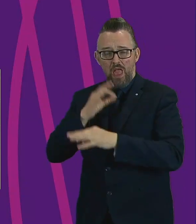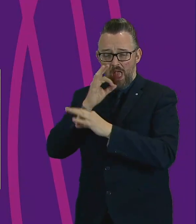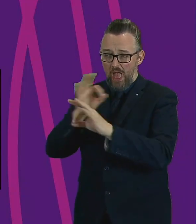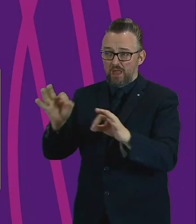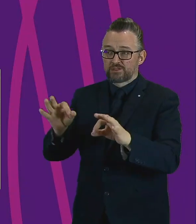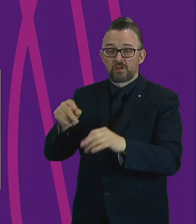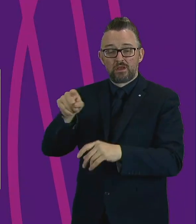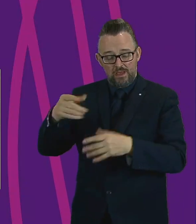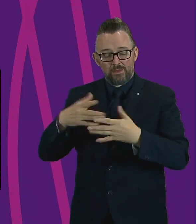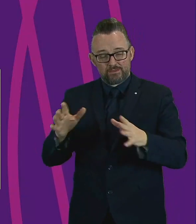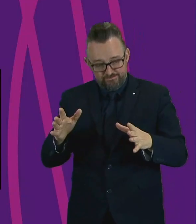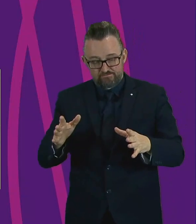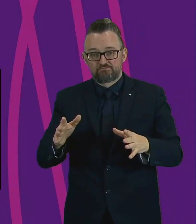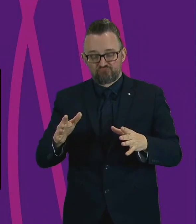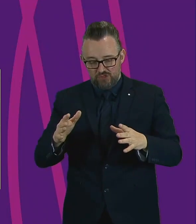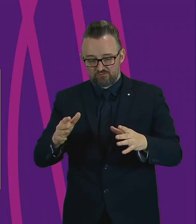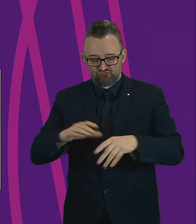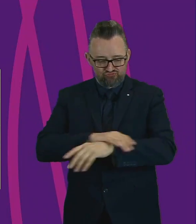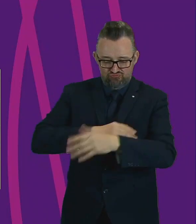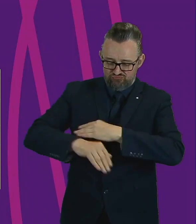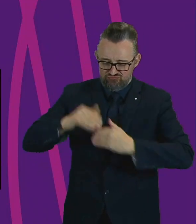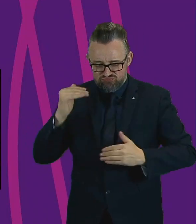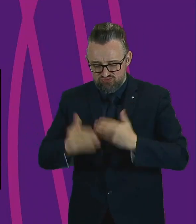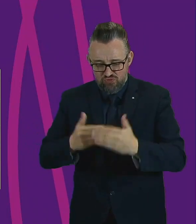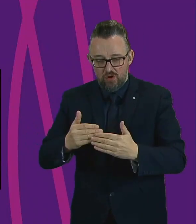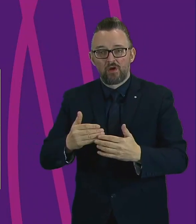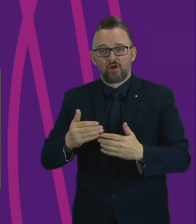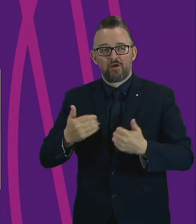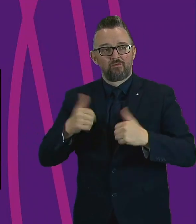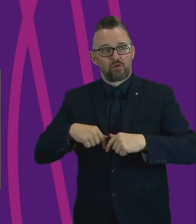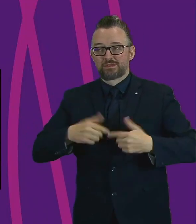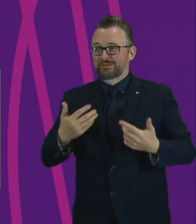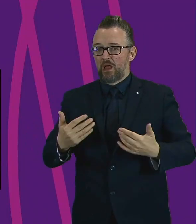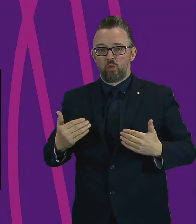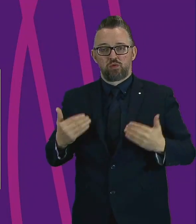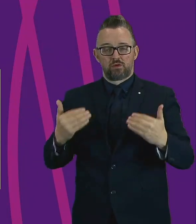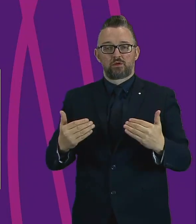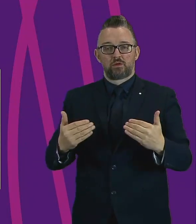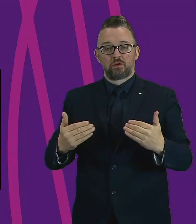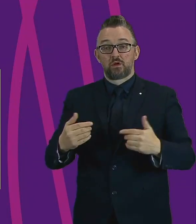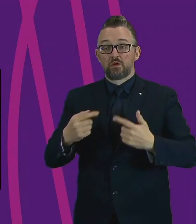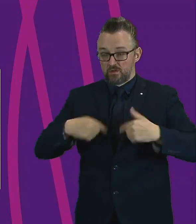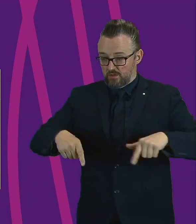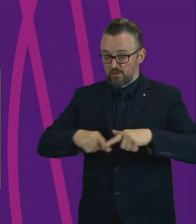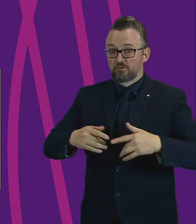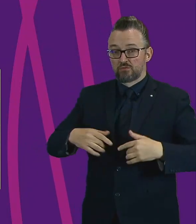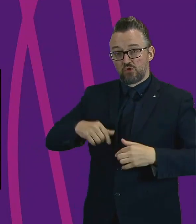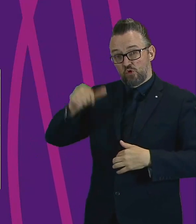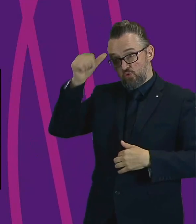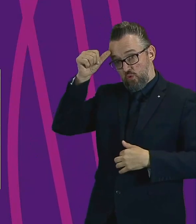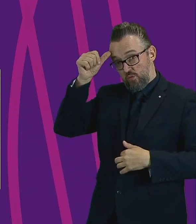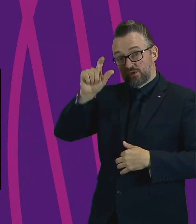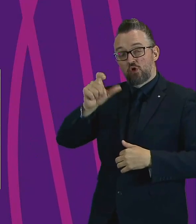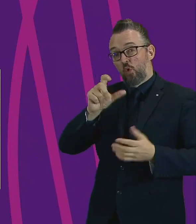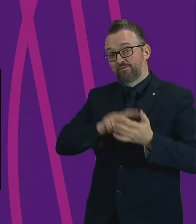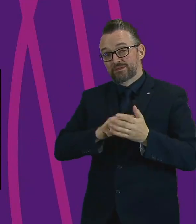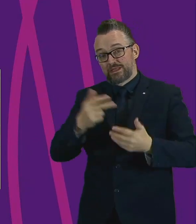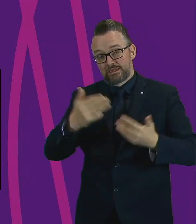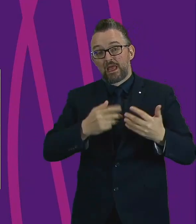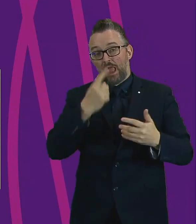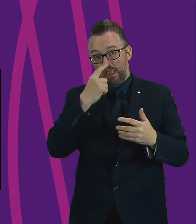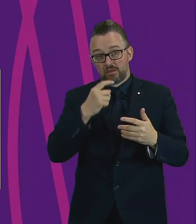have sacrificed have got us to where we are today, cautiously optimistic that we can both control the virus, slowly